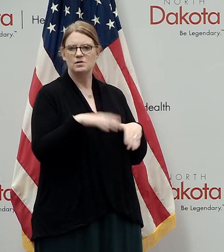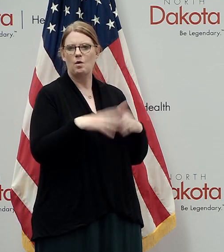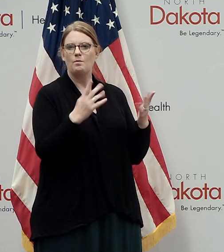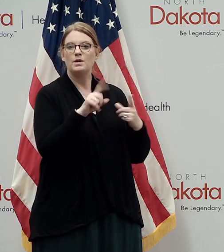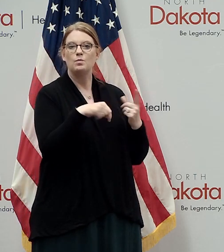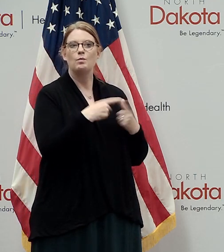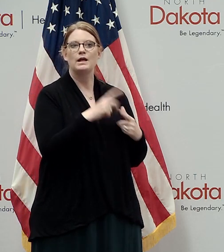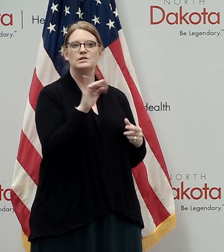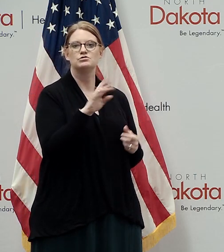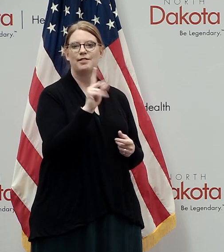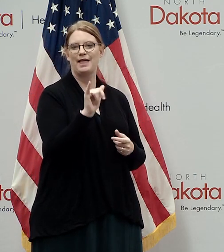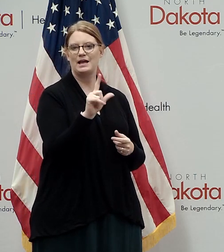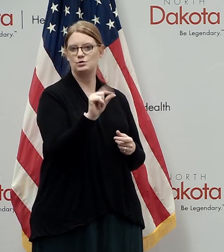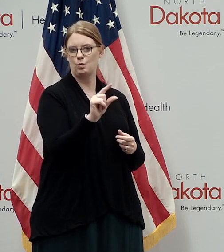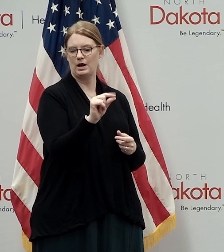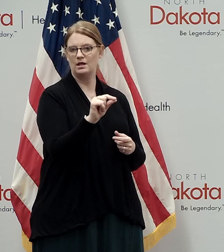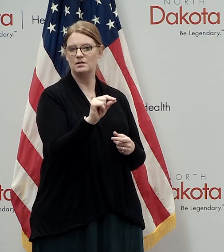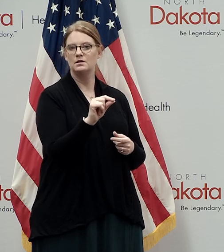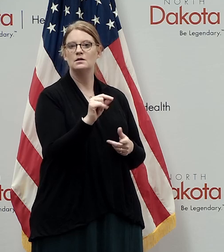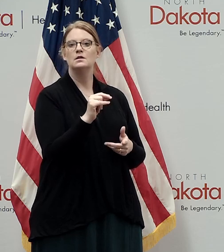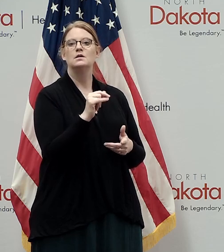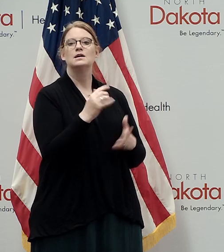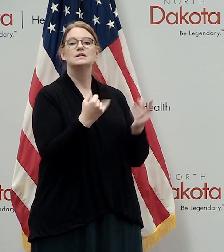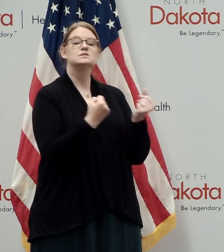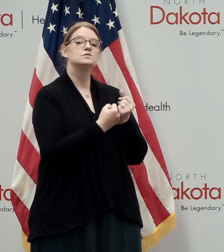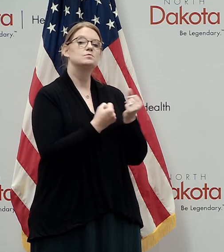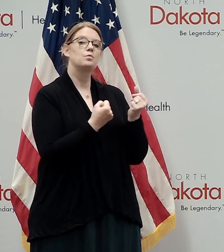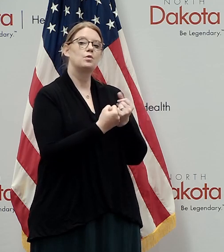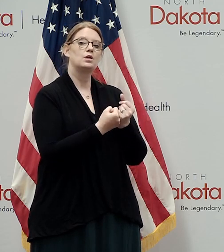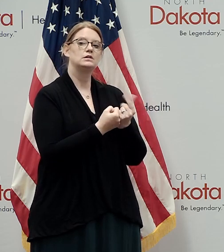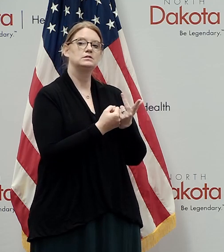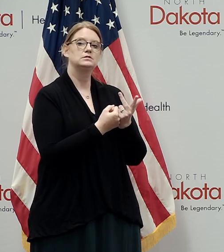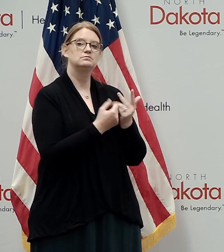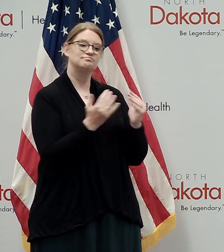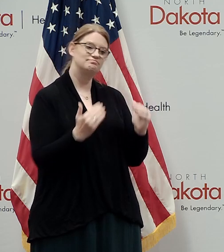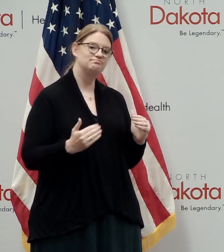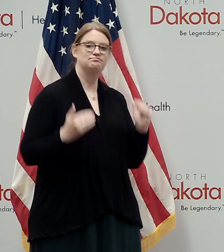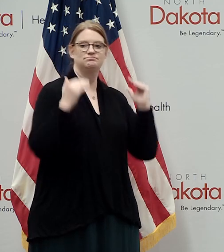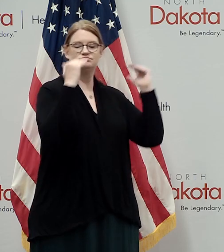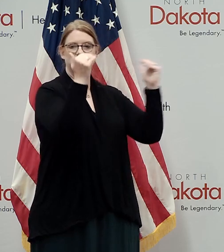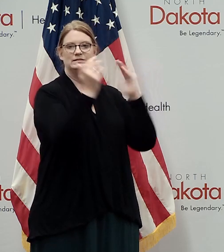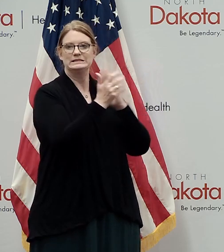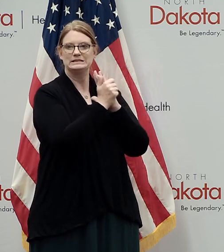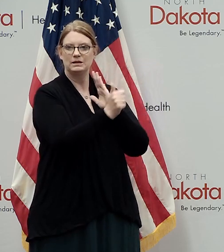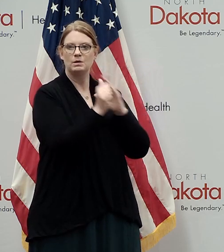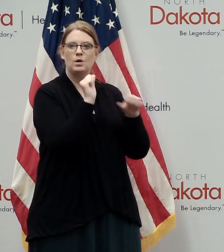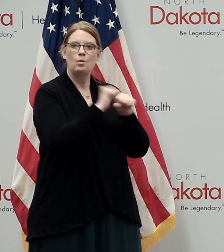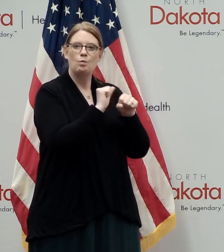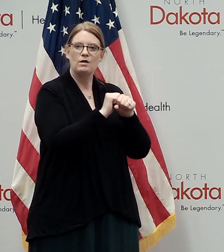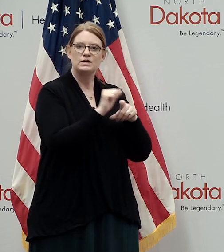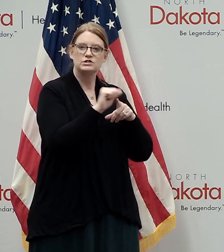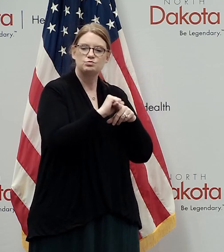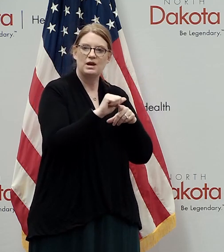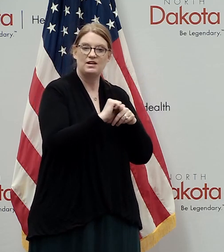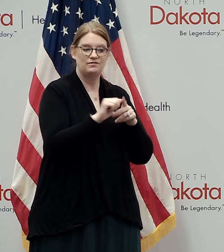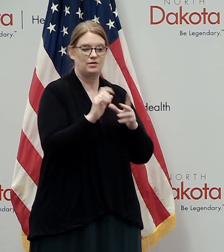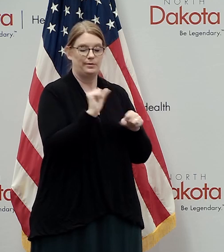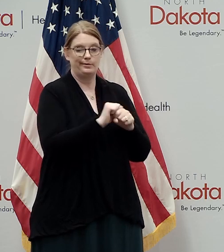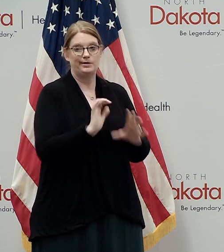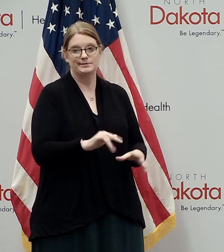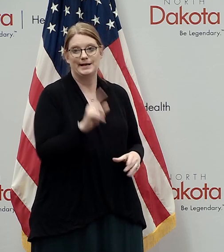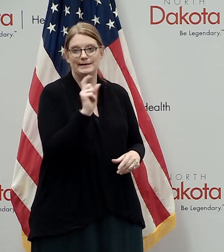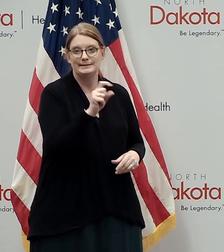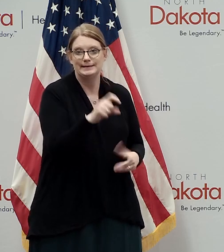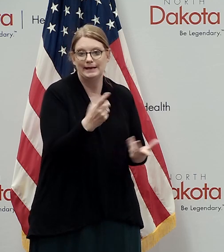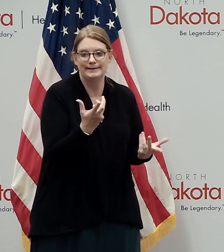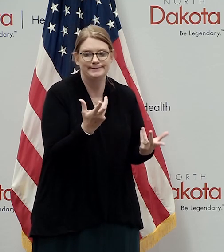on July 20th. This grant is designed to support accelerated skill-based hands-on workforce training for displaced workers who